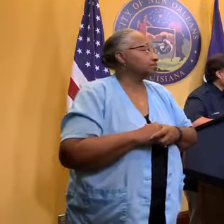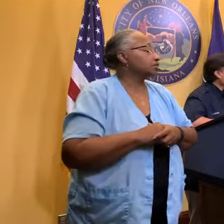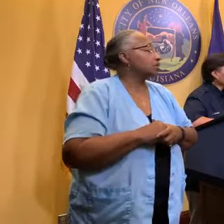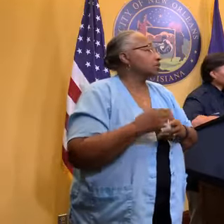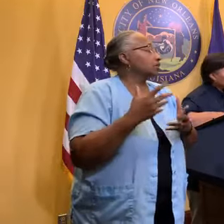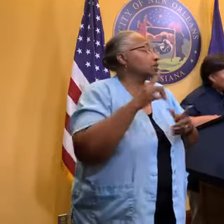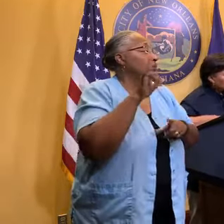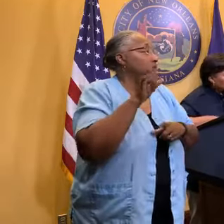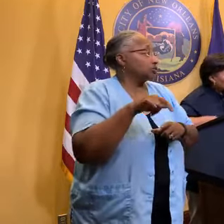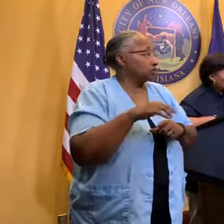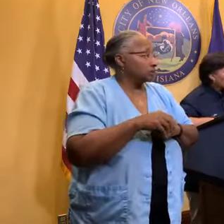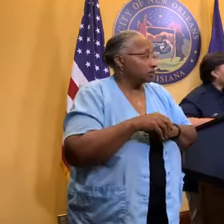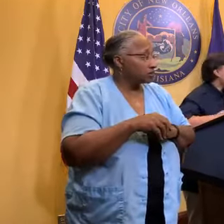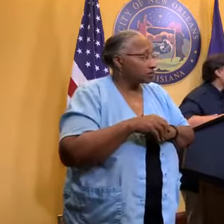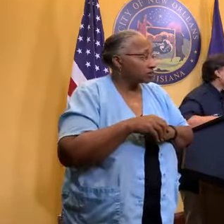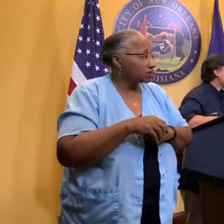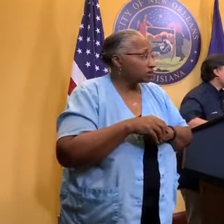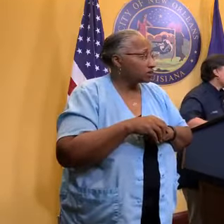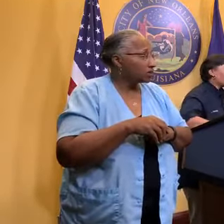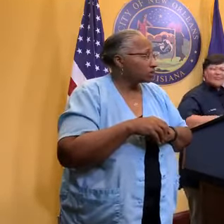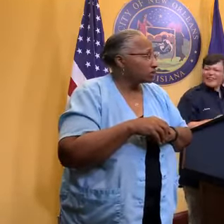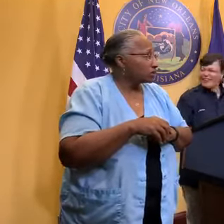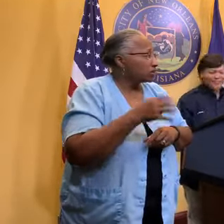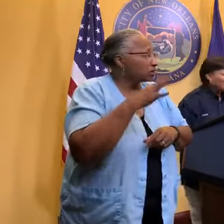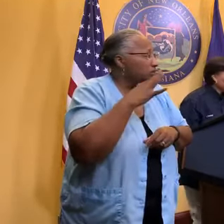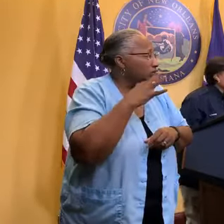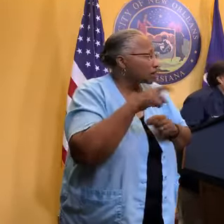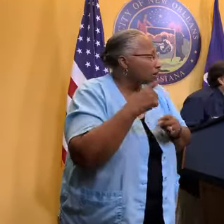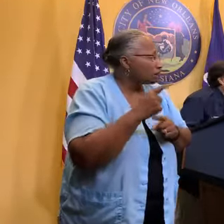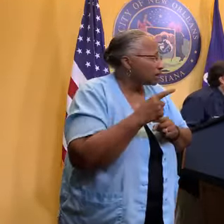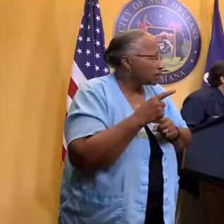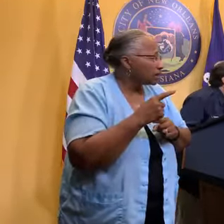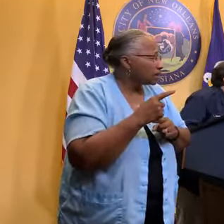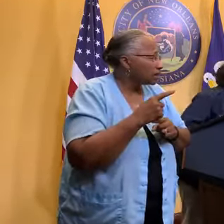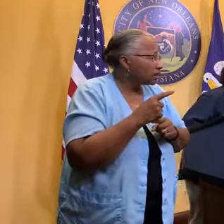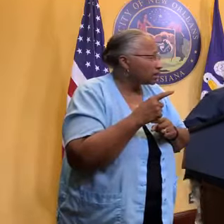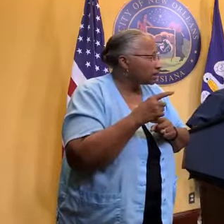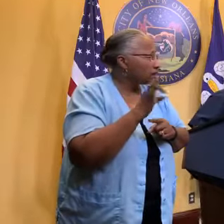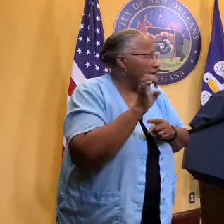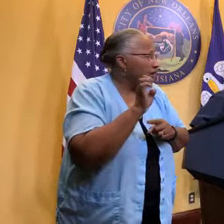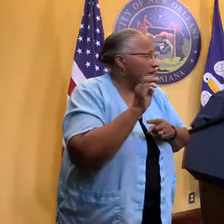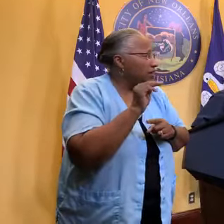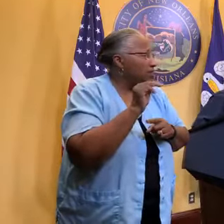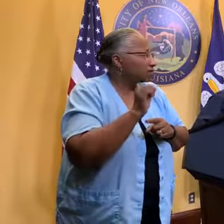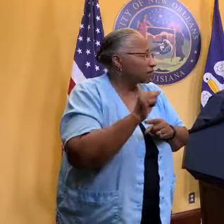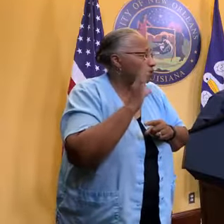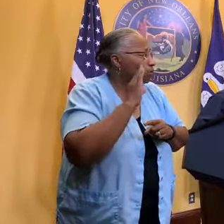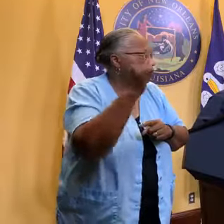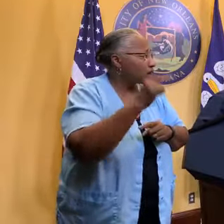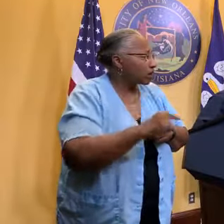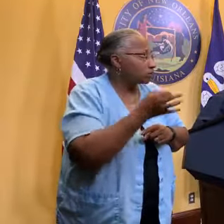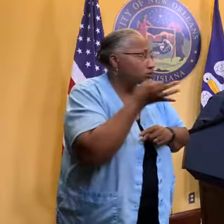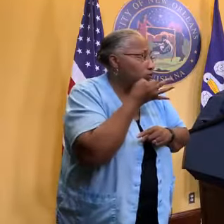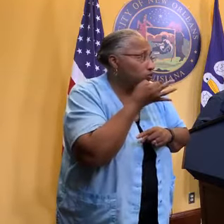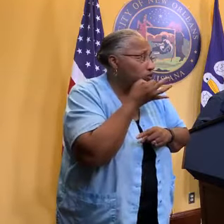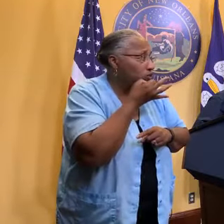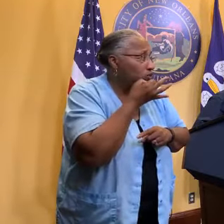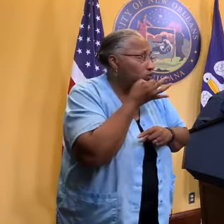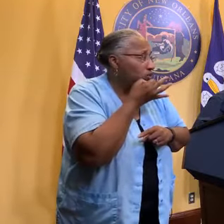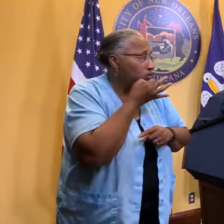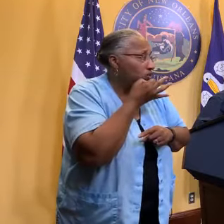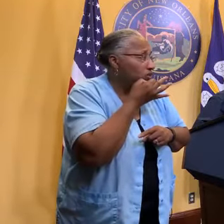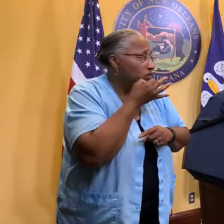question, in regards to health, you mentioned that FEMA, will come down, pretty soon. Have you heard anything as far as support should